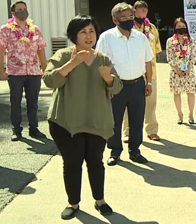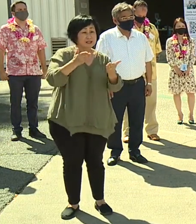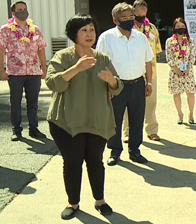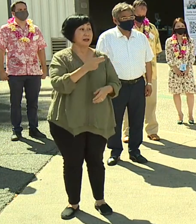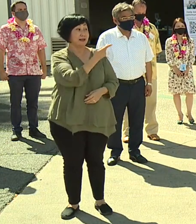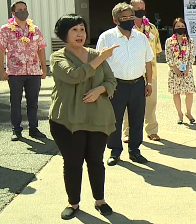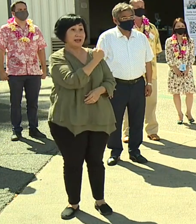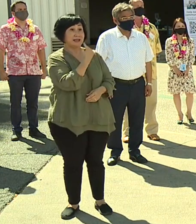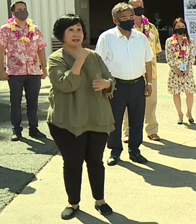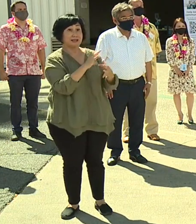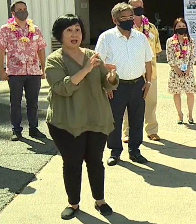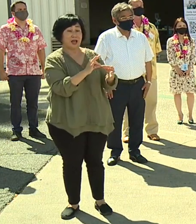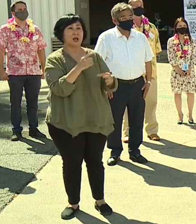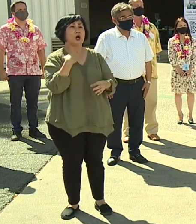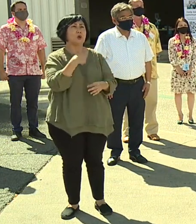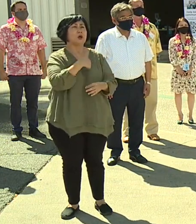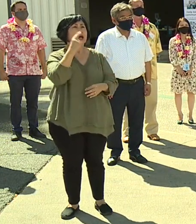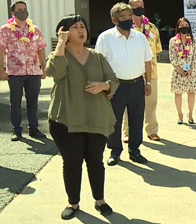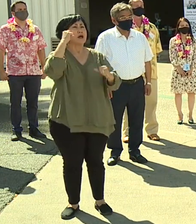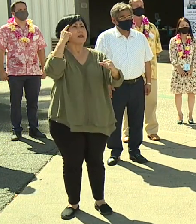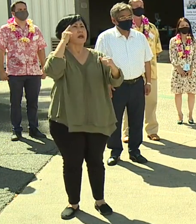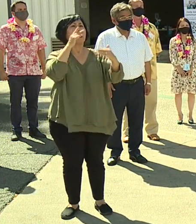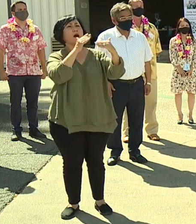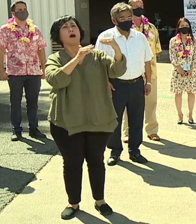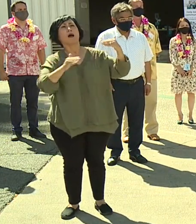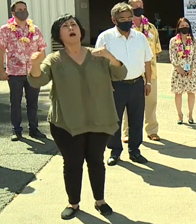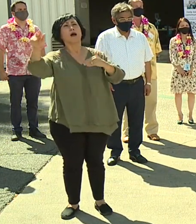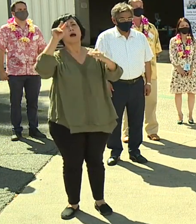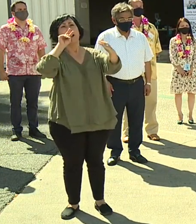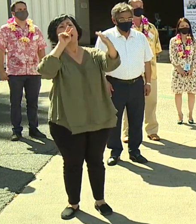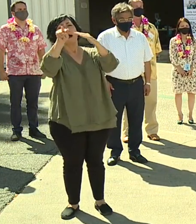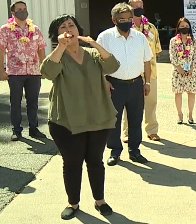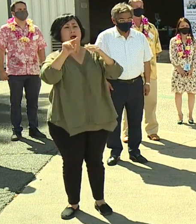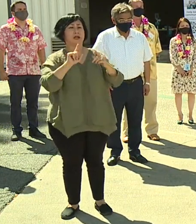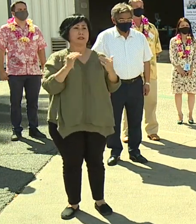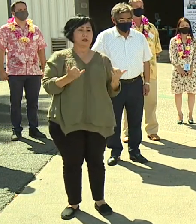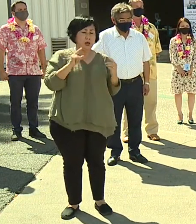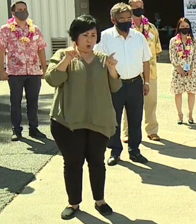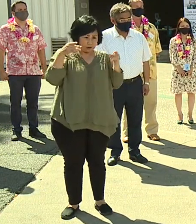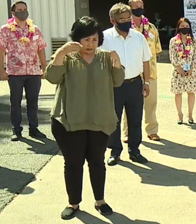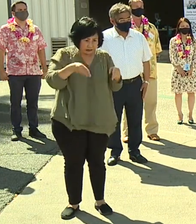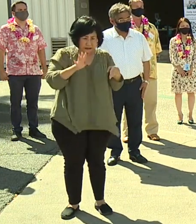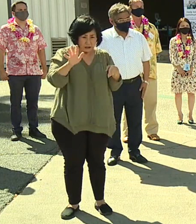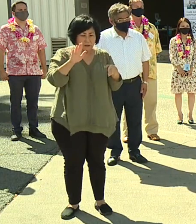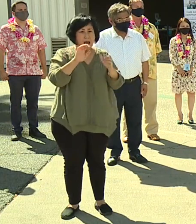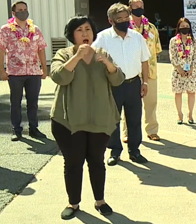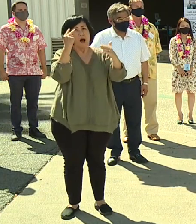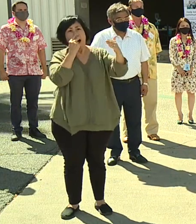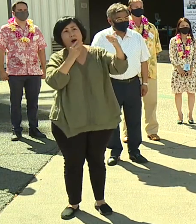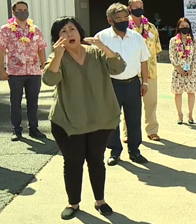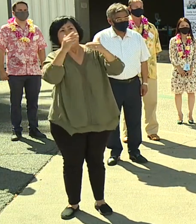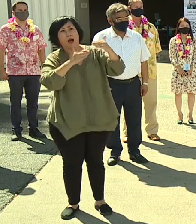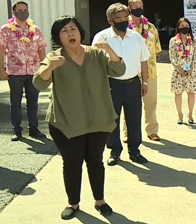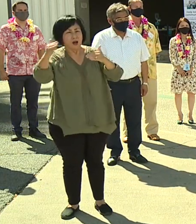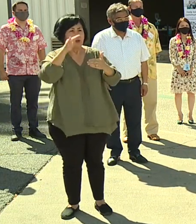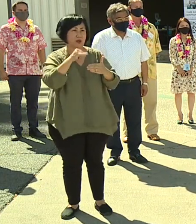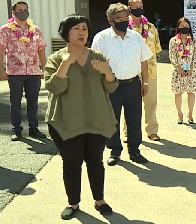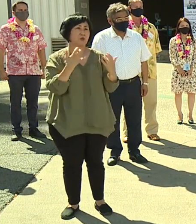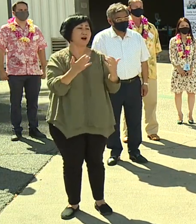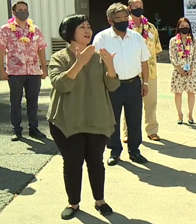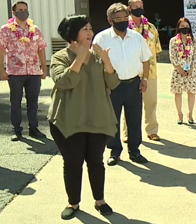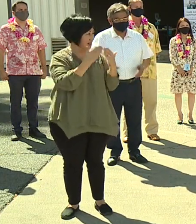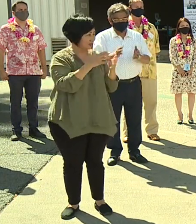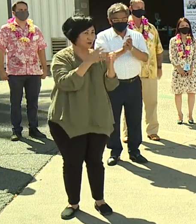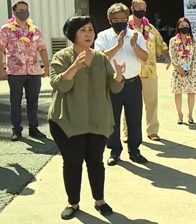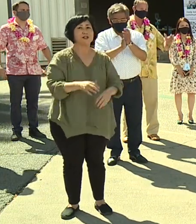said, we are trying to think ahead, not just today, but how are we going to address the needs of the future? So thank